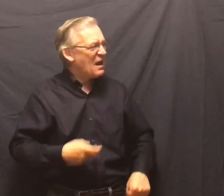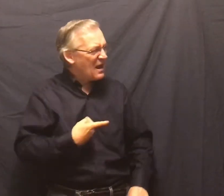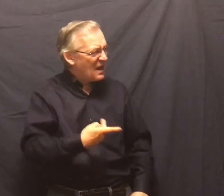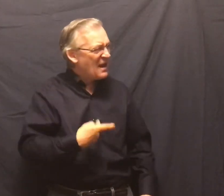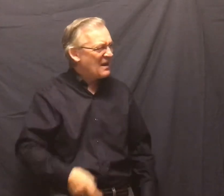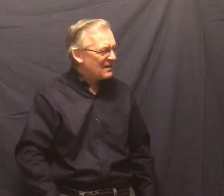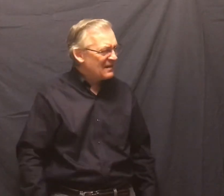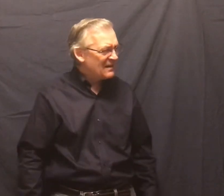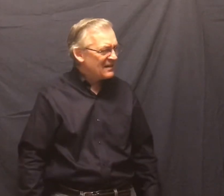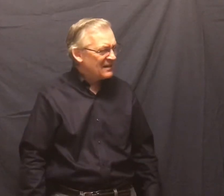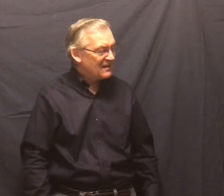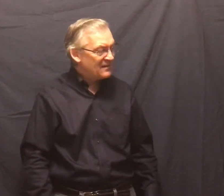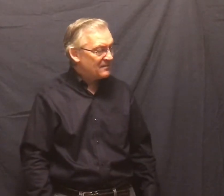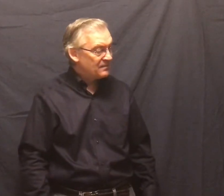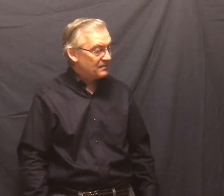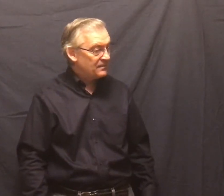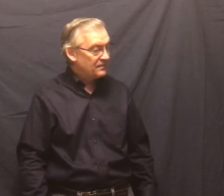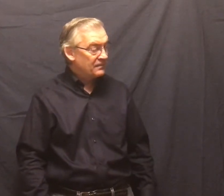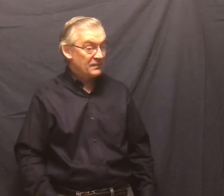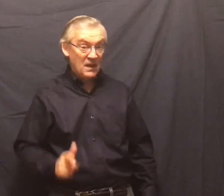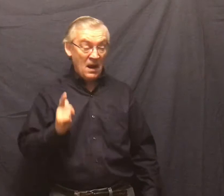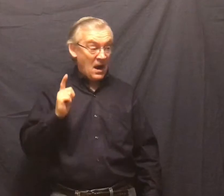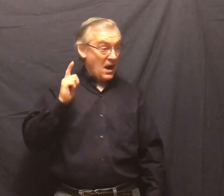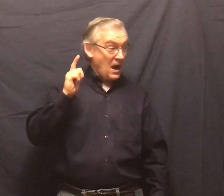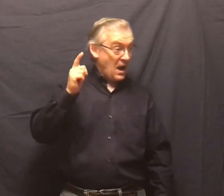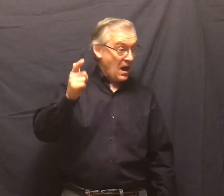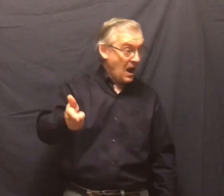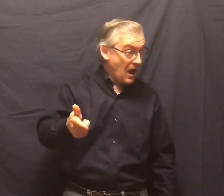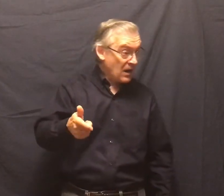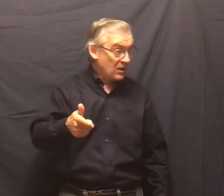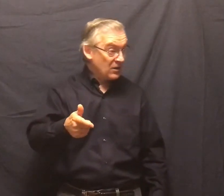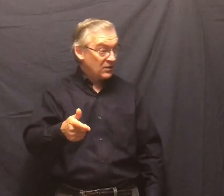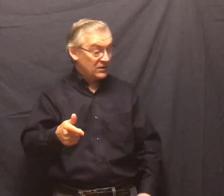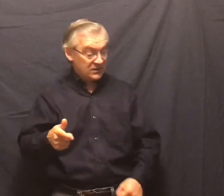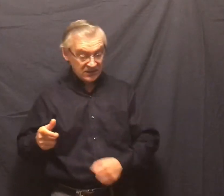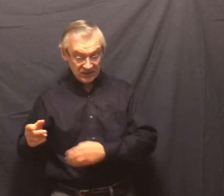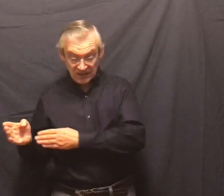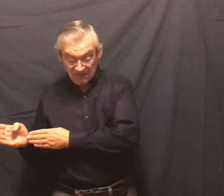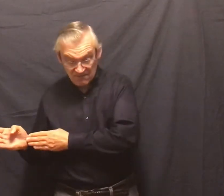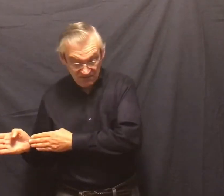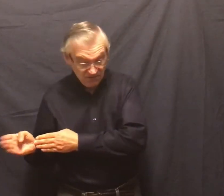And when the salmon run upriver, we could catch 100 of them and salt them down or smoke them.